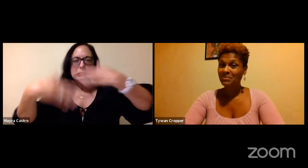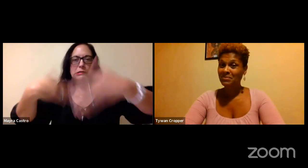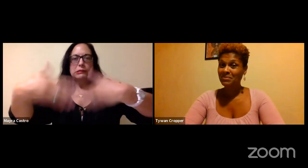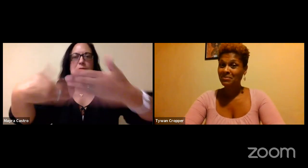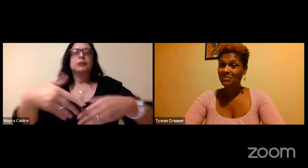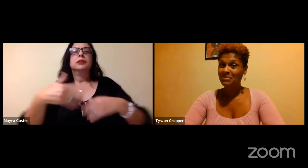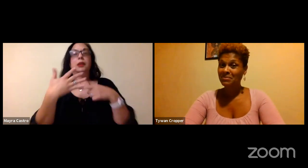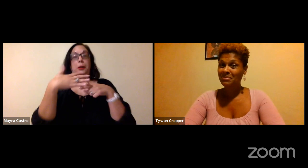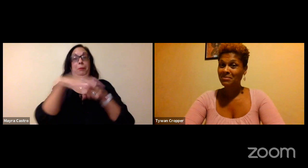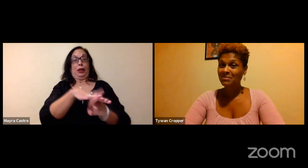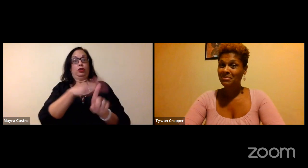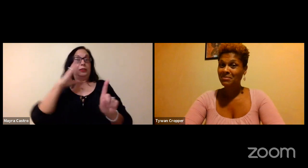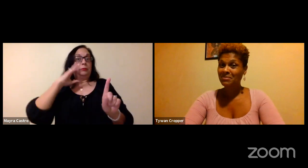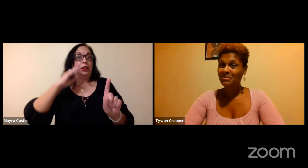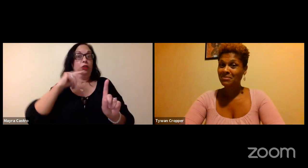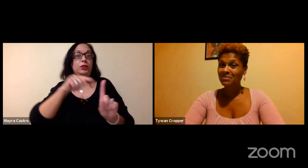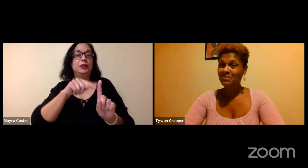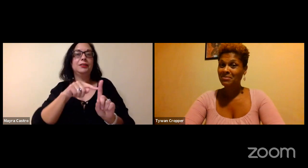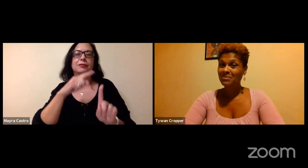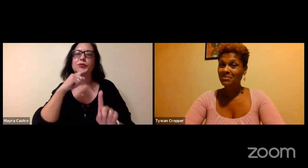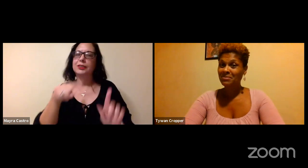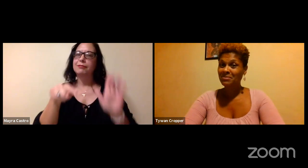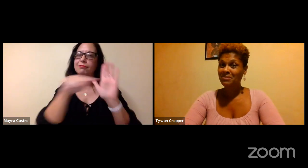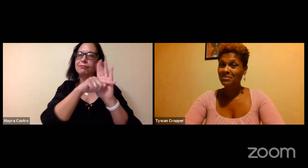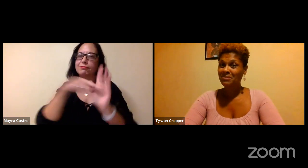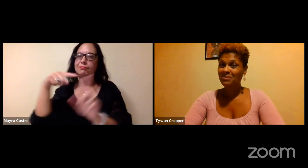So I started picking up sign language.